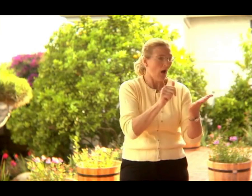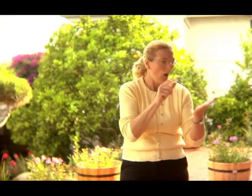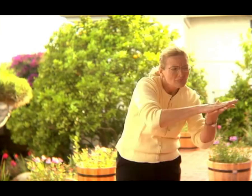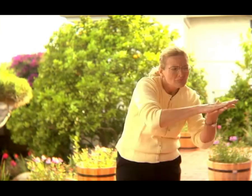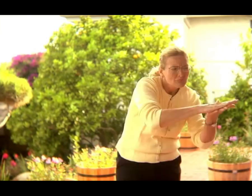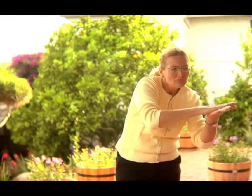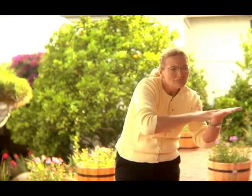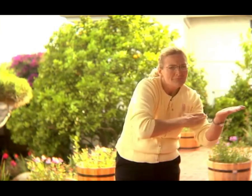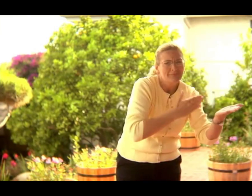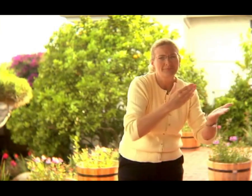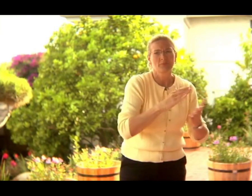obvious.